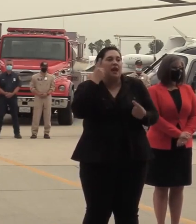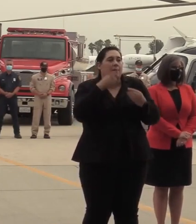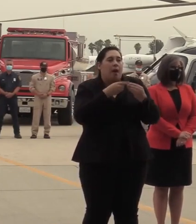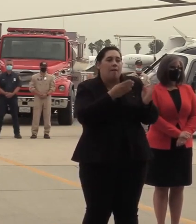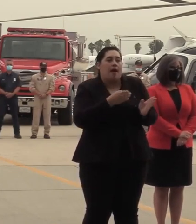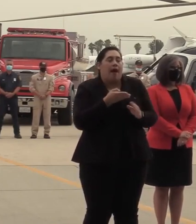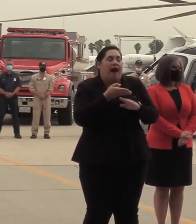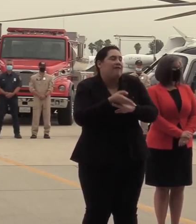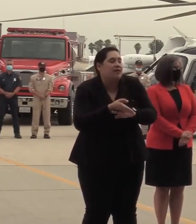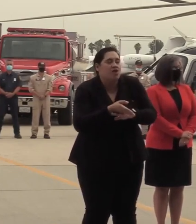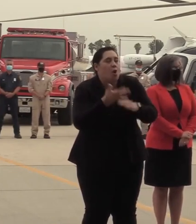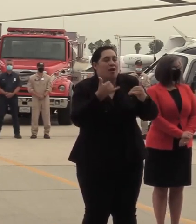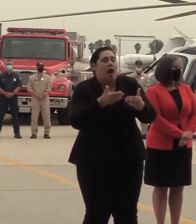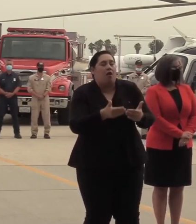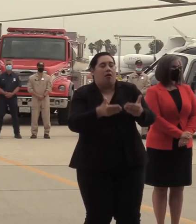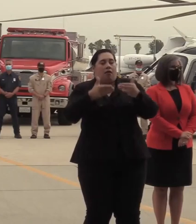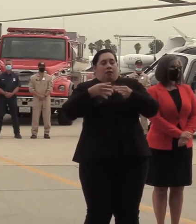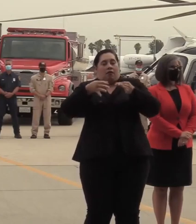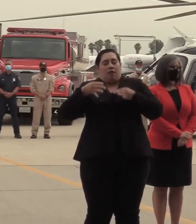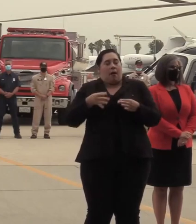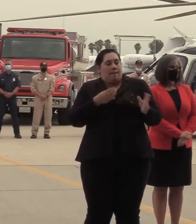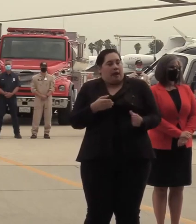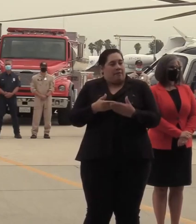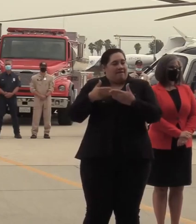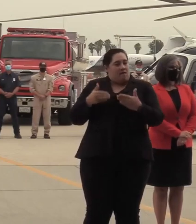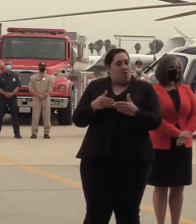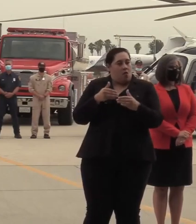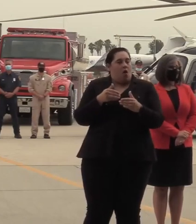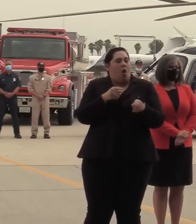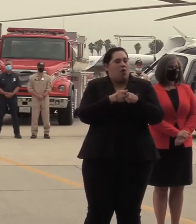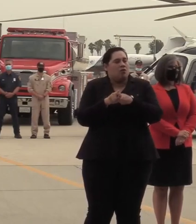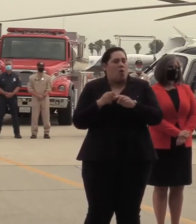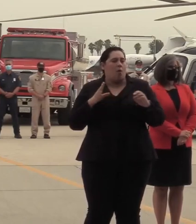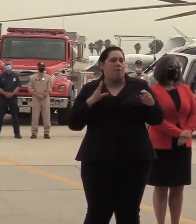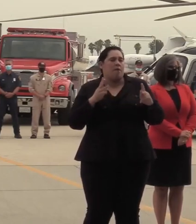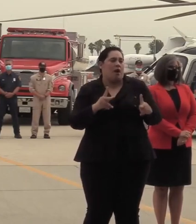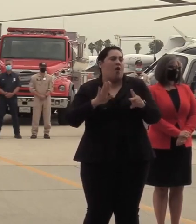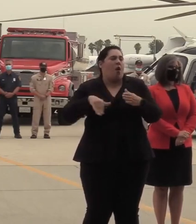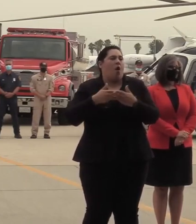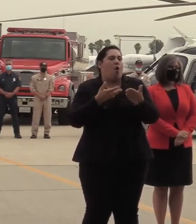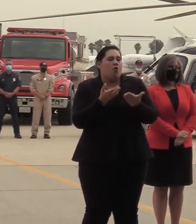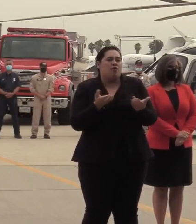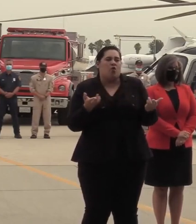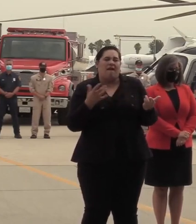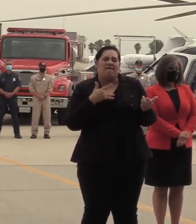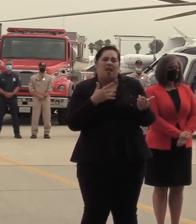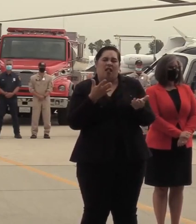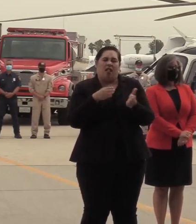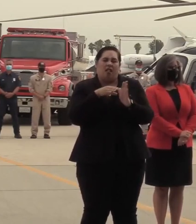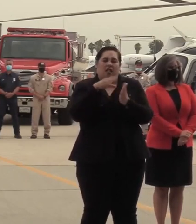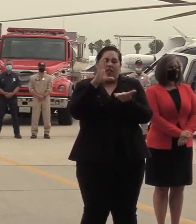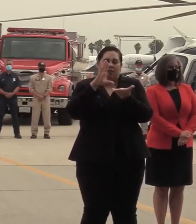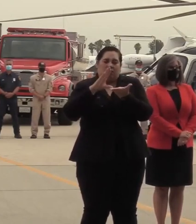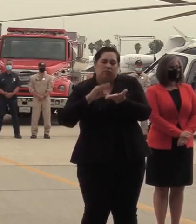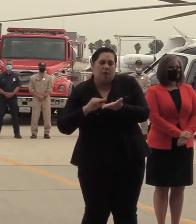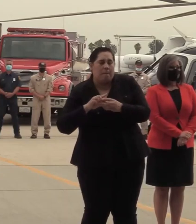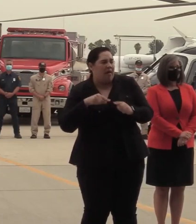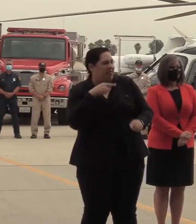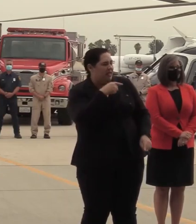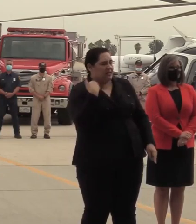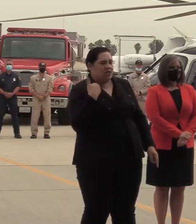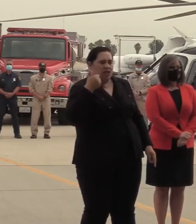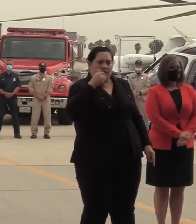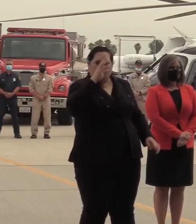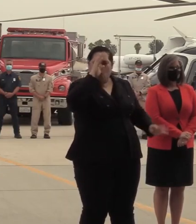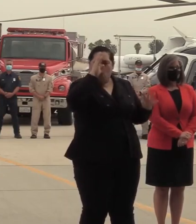police department and really restoring a lot of the resources that had been decimated. But this chief has been an innovator.